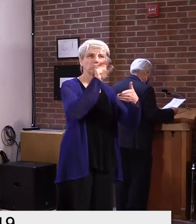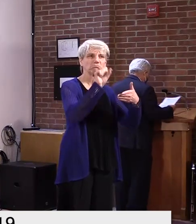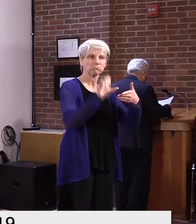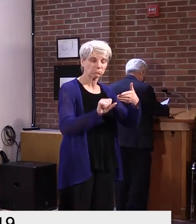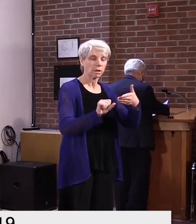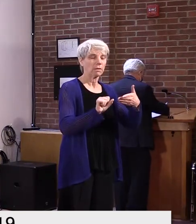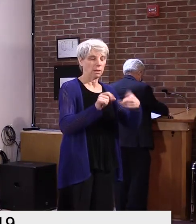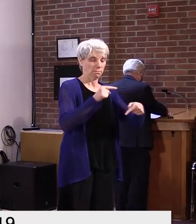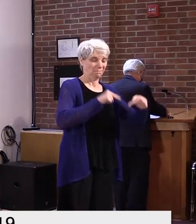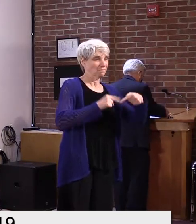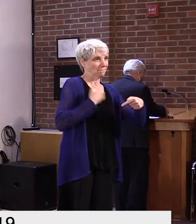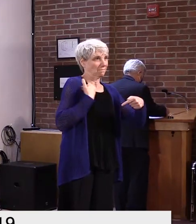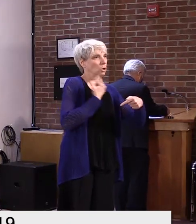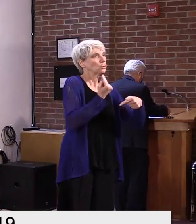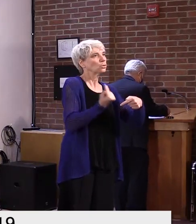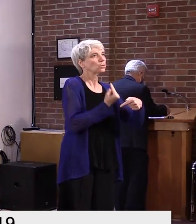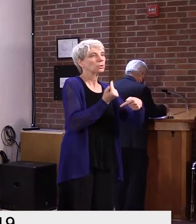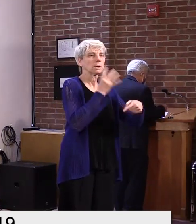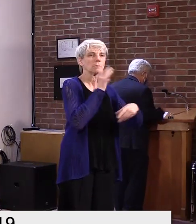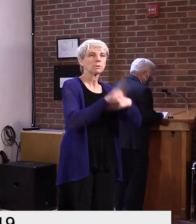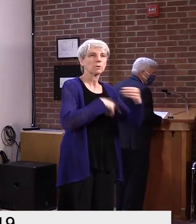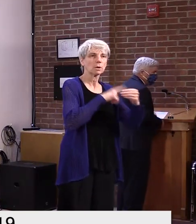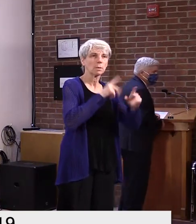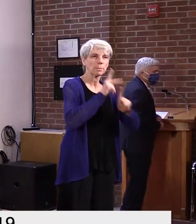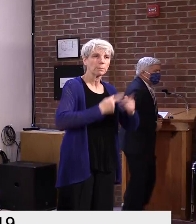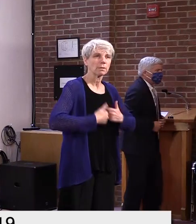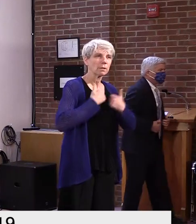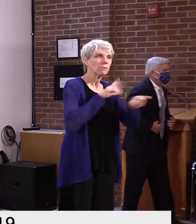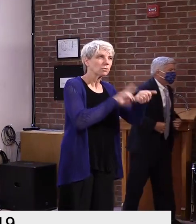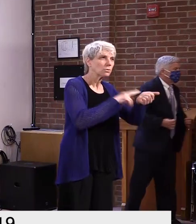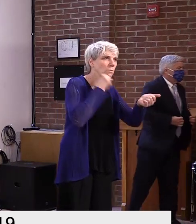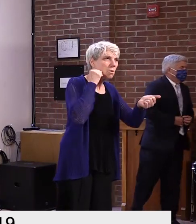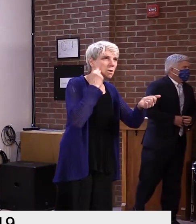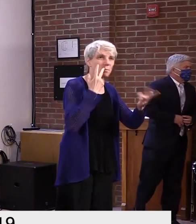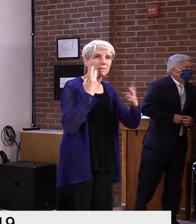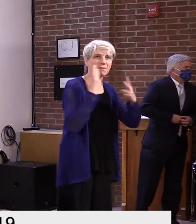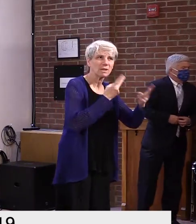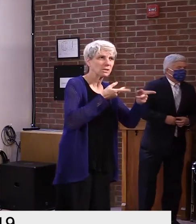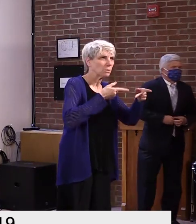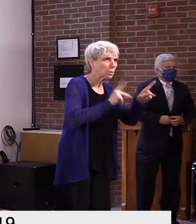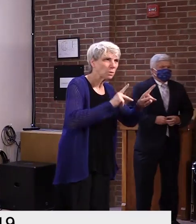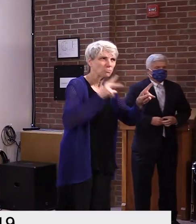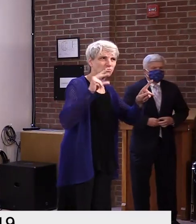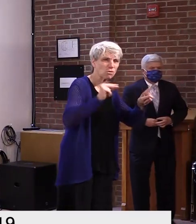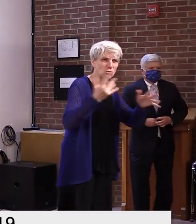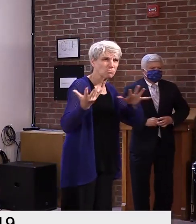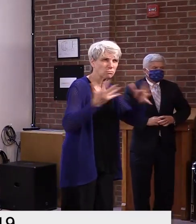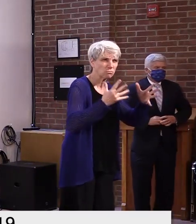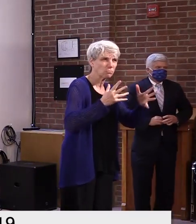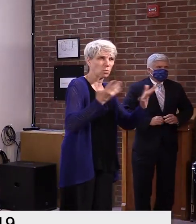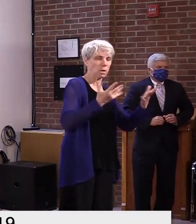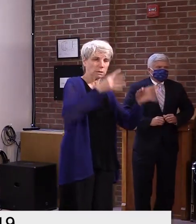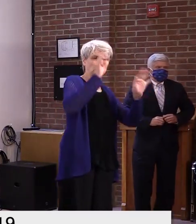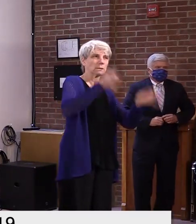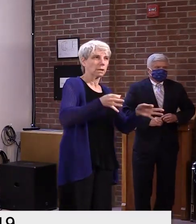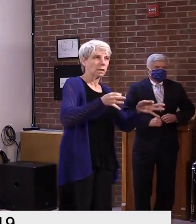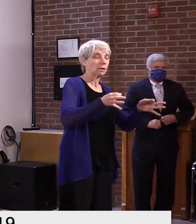long-term care facility visiting guidance. So with that, but first, we'll go with Commissioner Pichek.